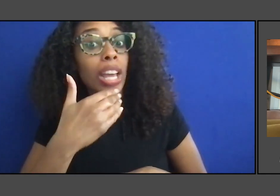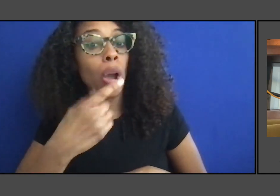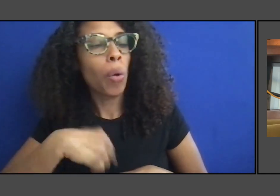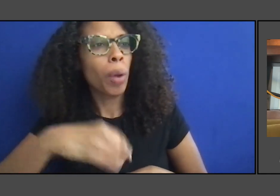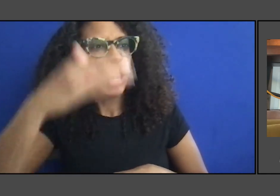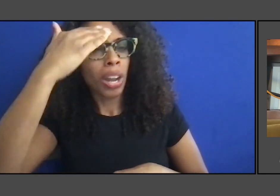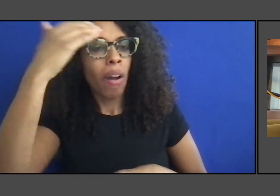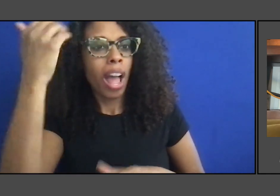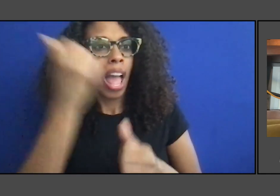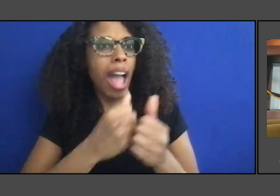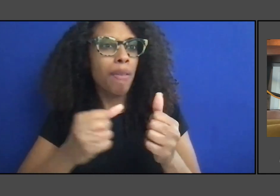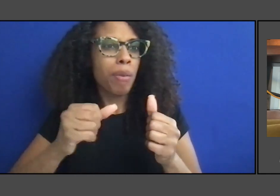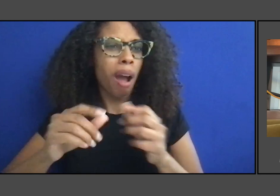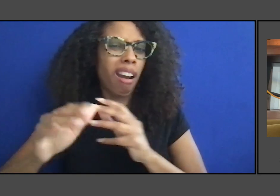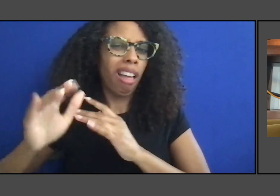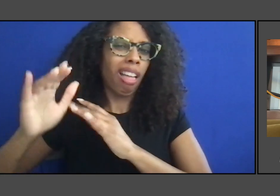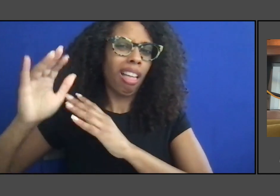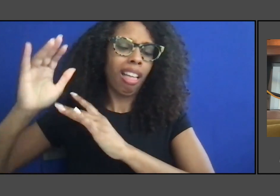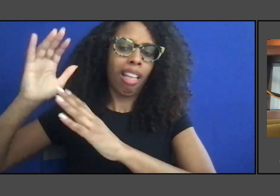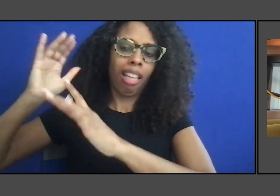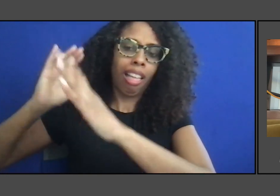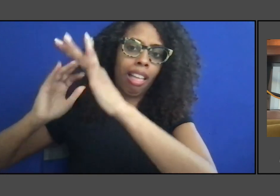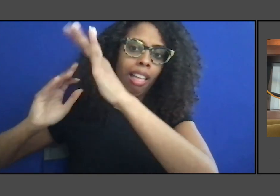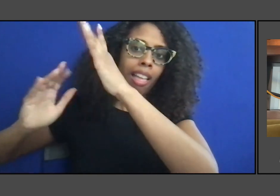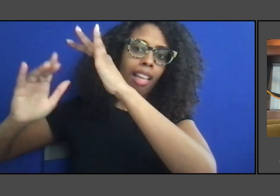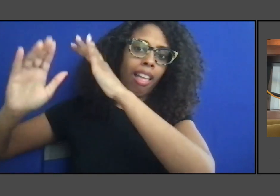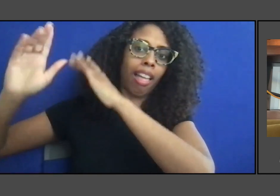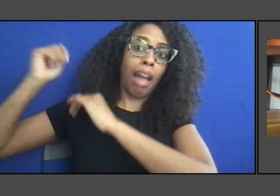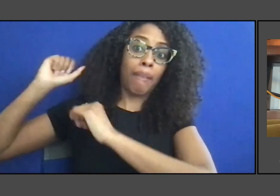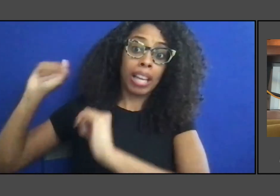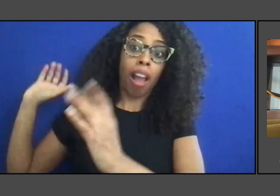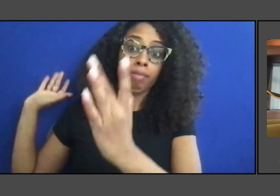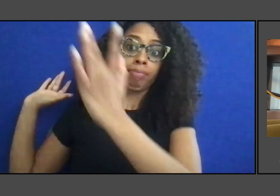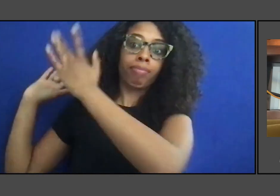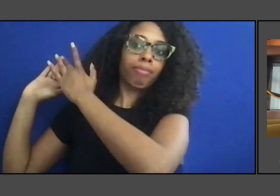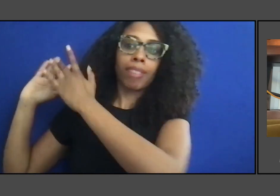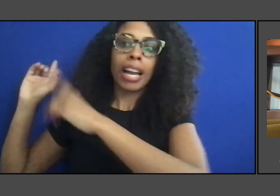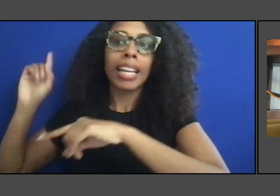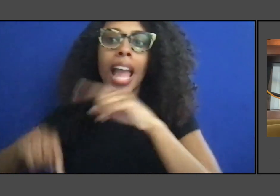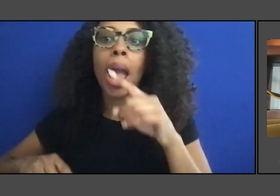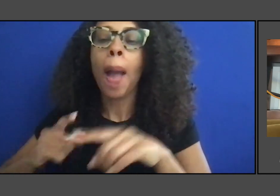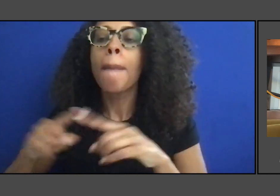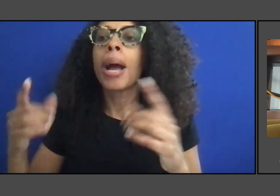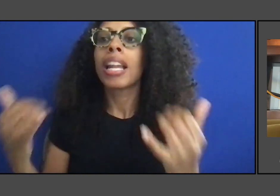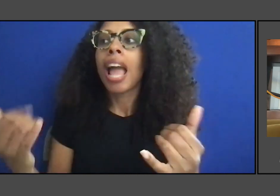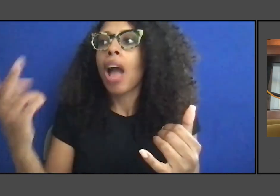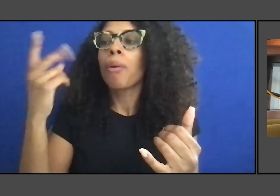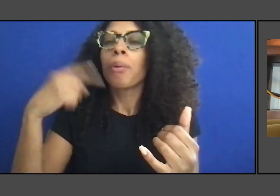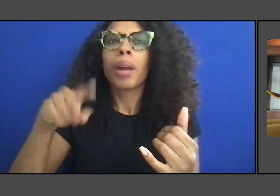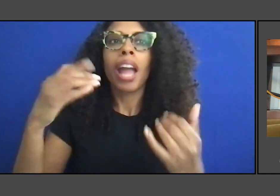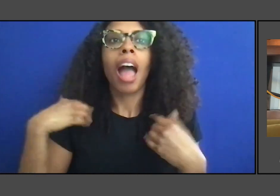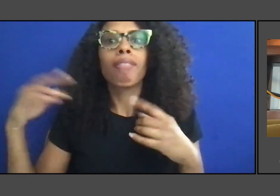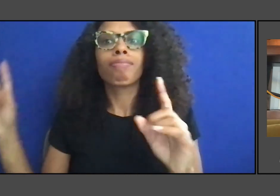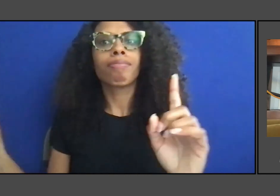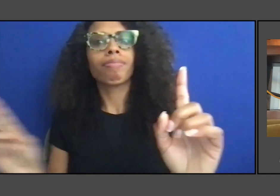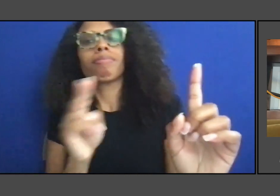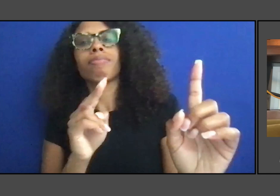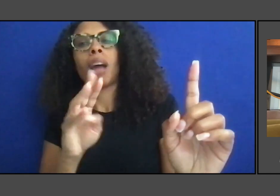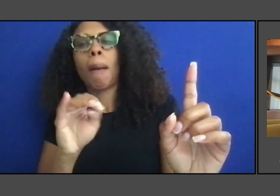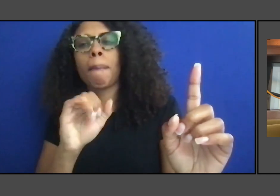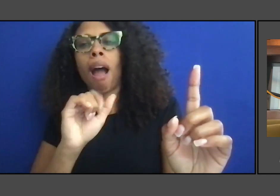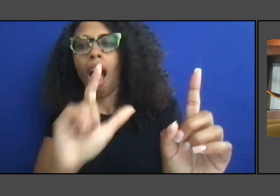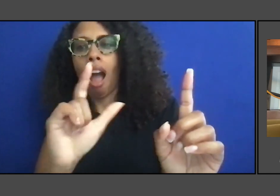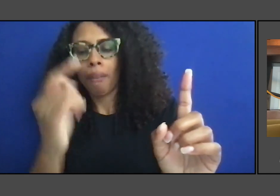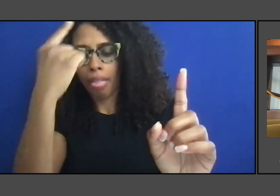time, but I feel at least from this point forward, we have one more model of what it can look like to think in that mindset of reciprocity,